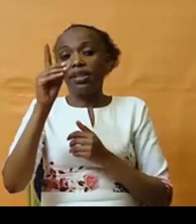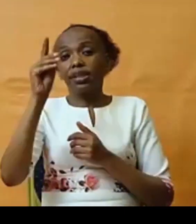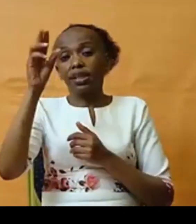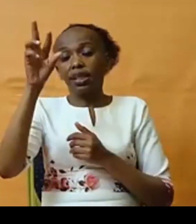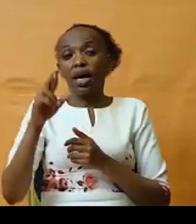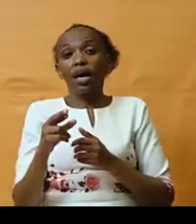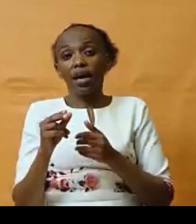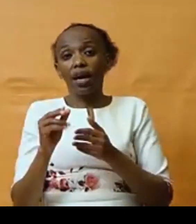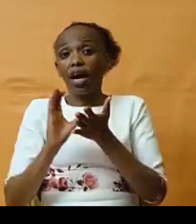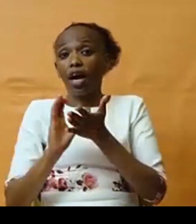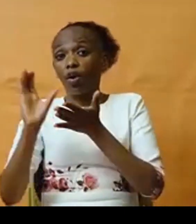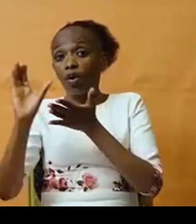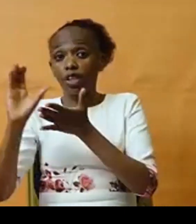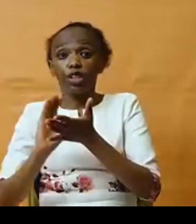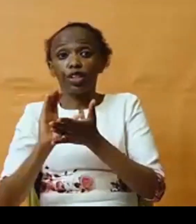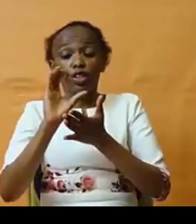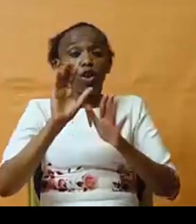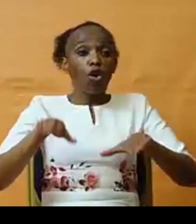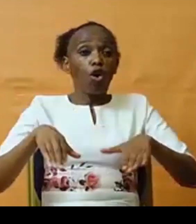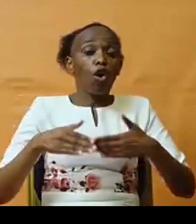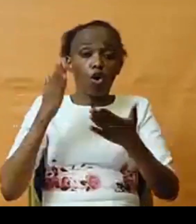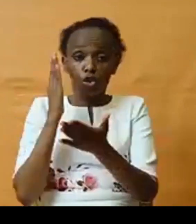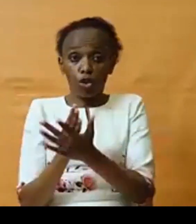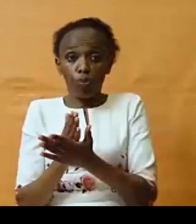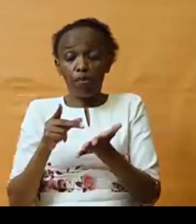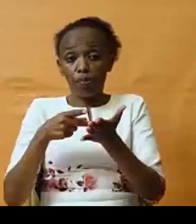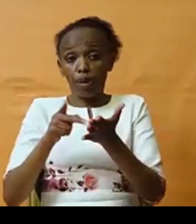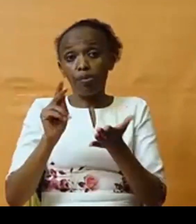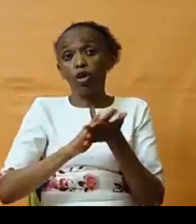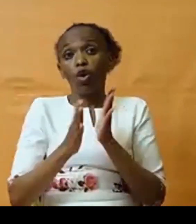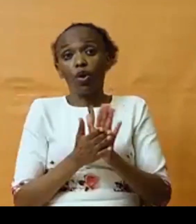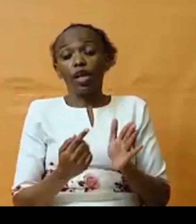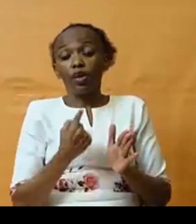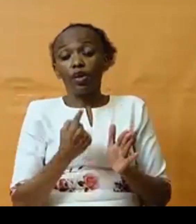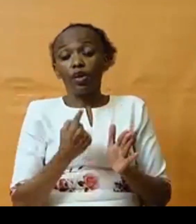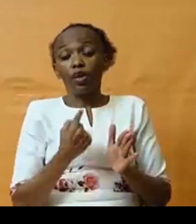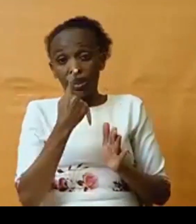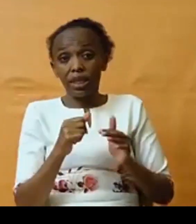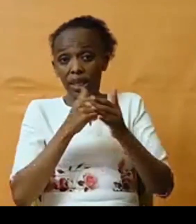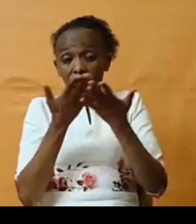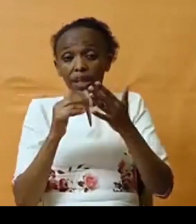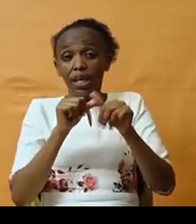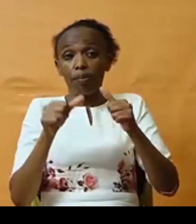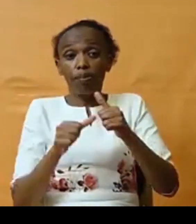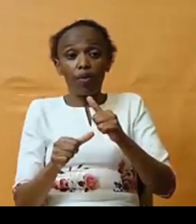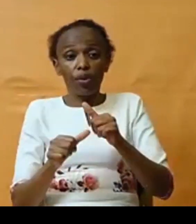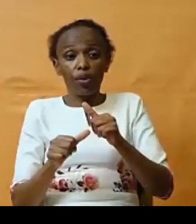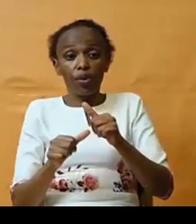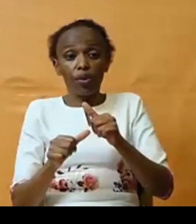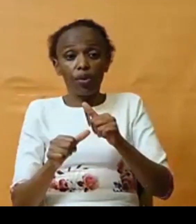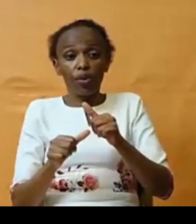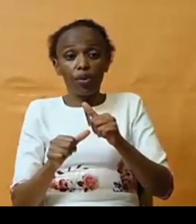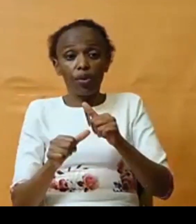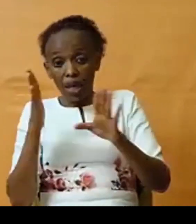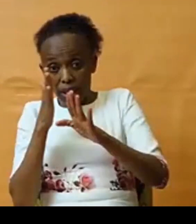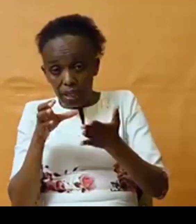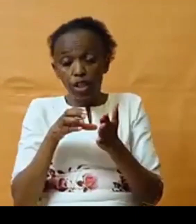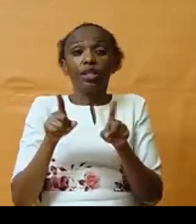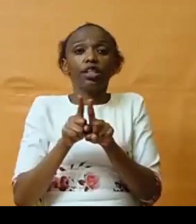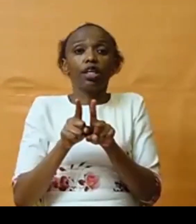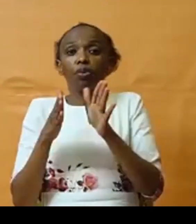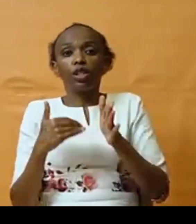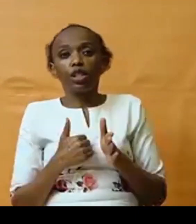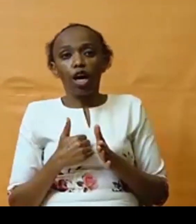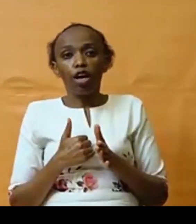allocations or suspending debt repayments without doing anything about the underlying issues. And there are opportunities